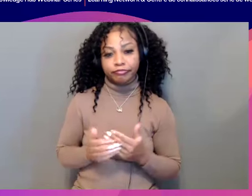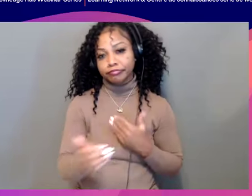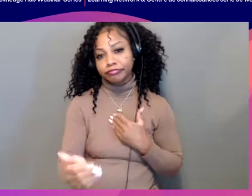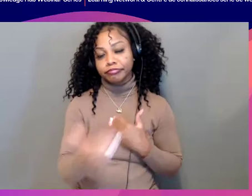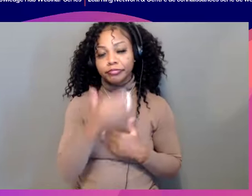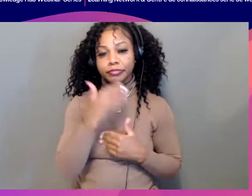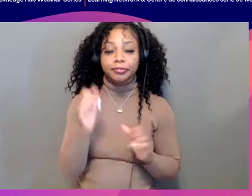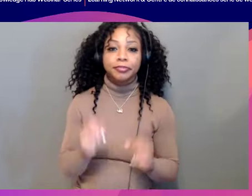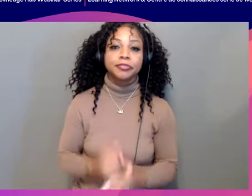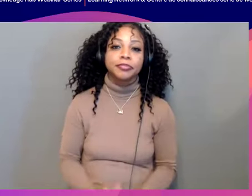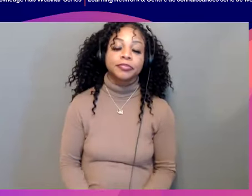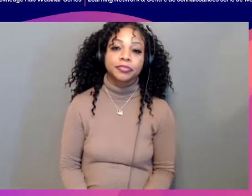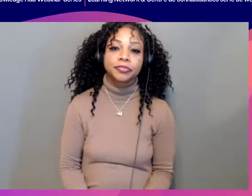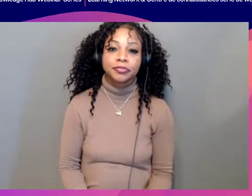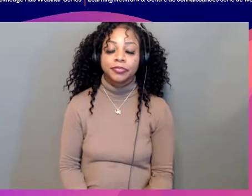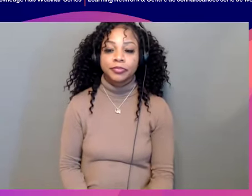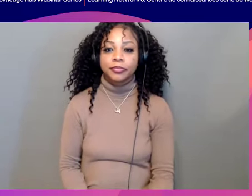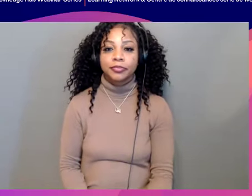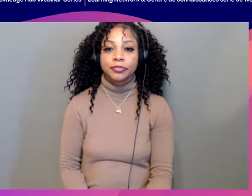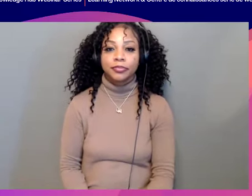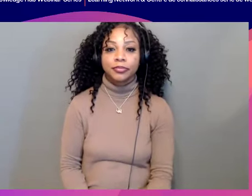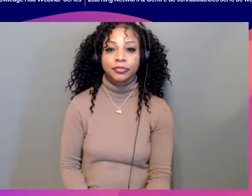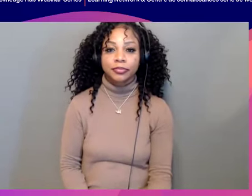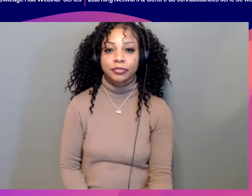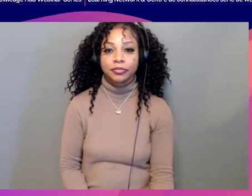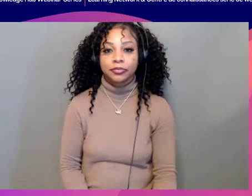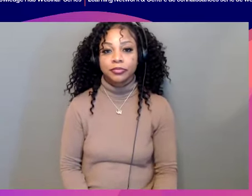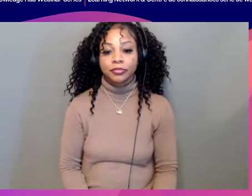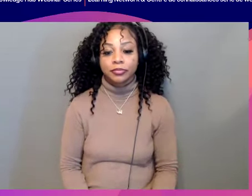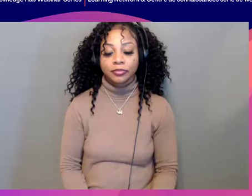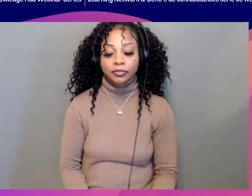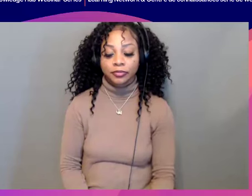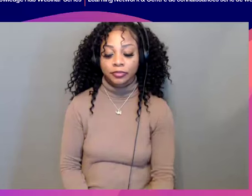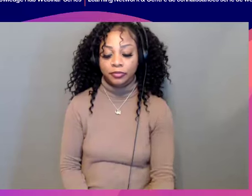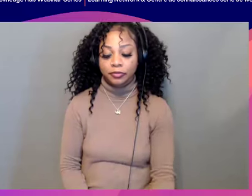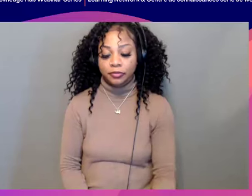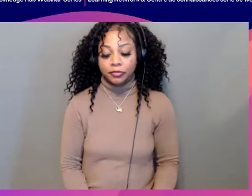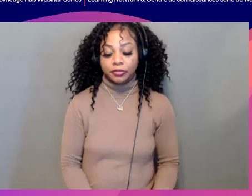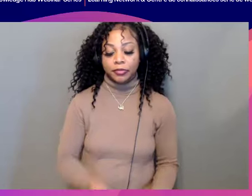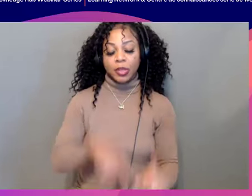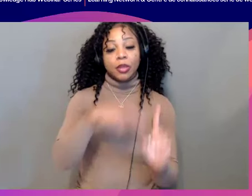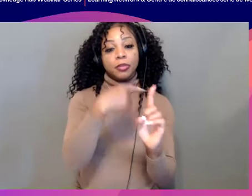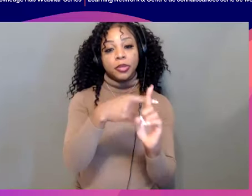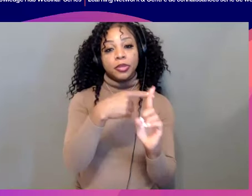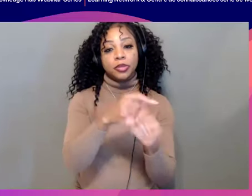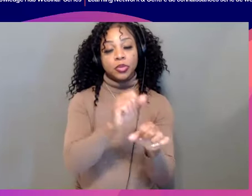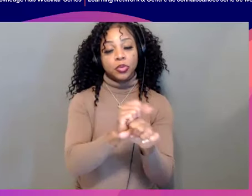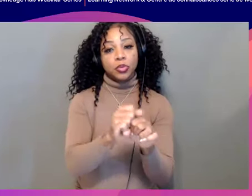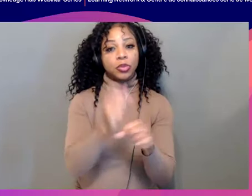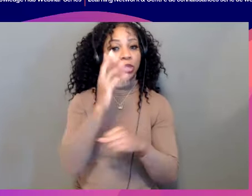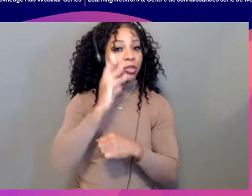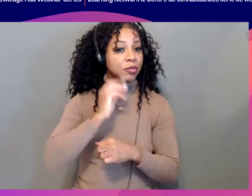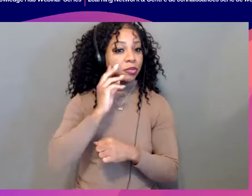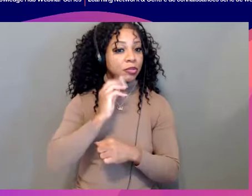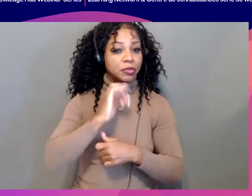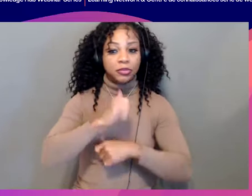Um, so one of the things that I think is important too is that the research shows that positive workplace experiences are shaped